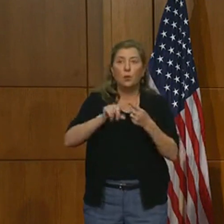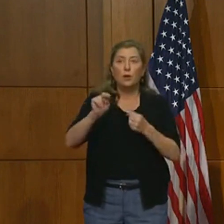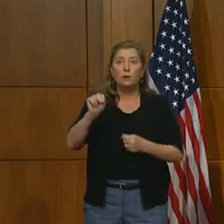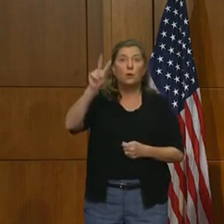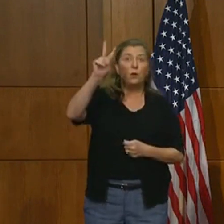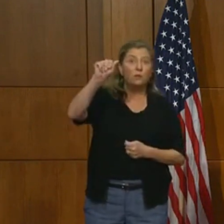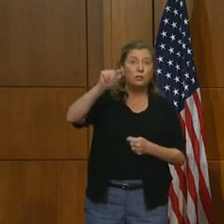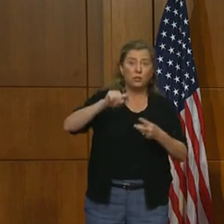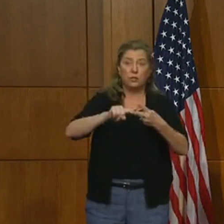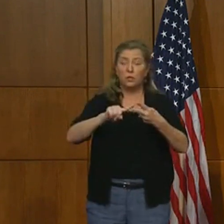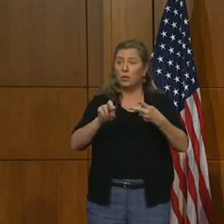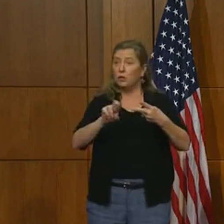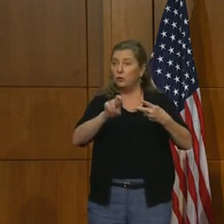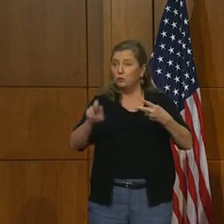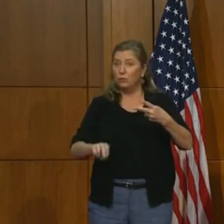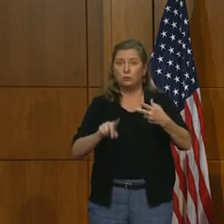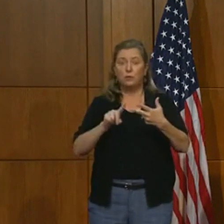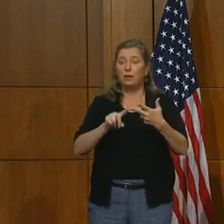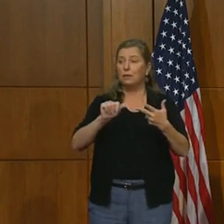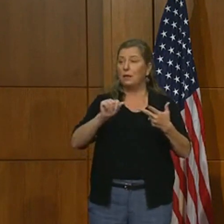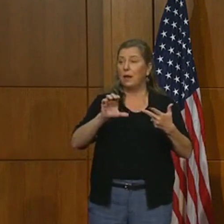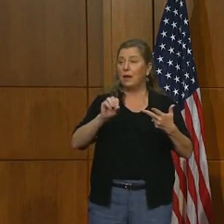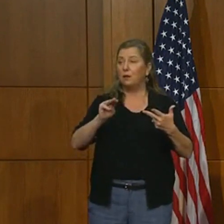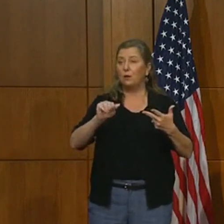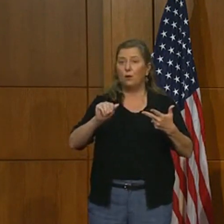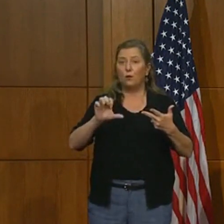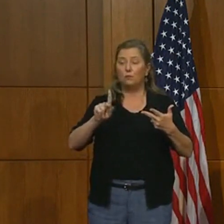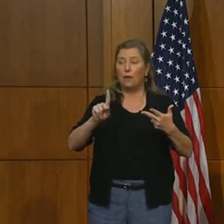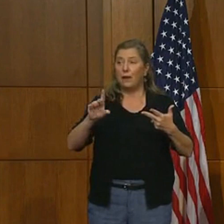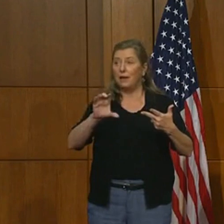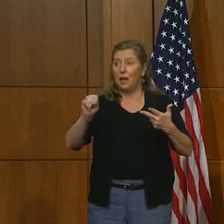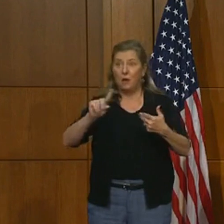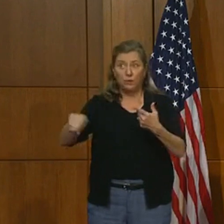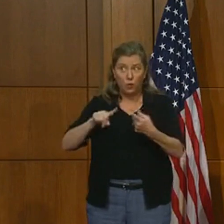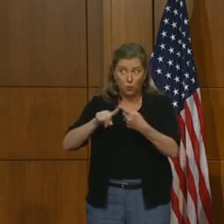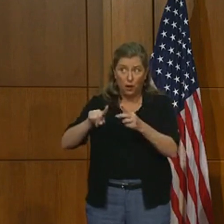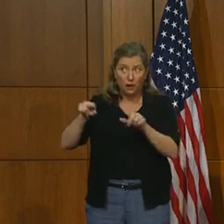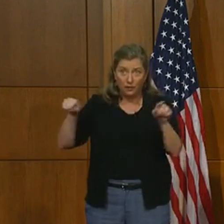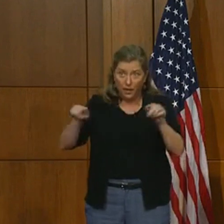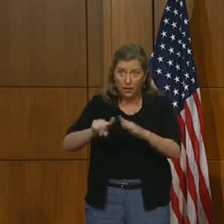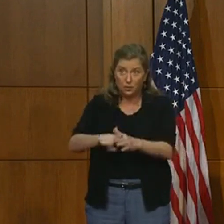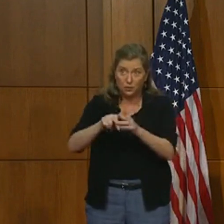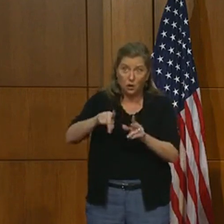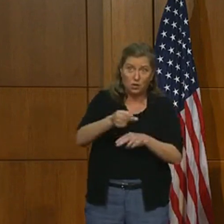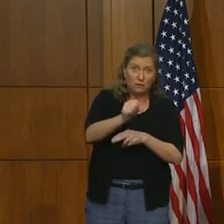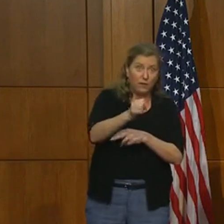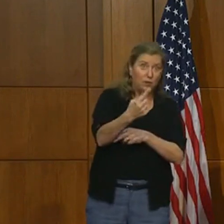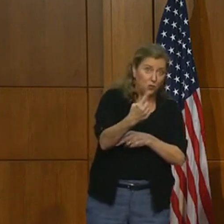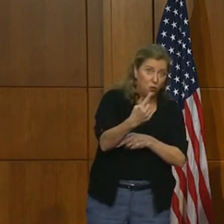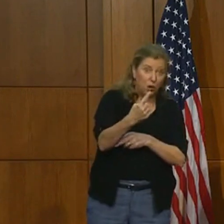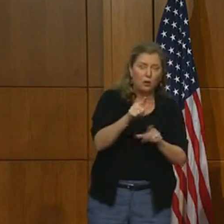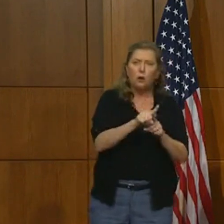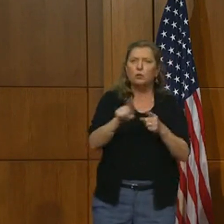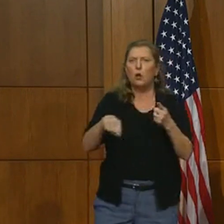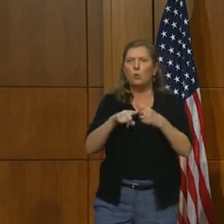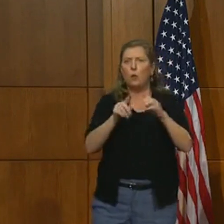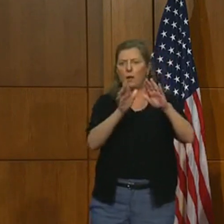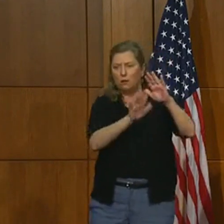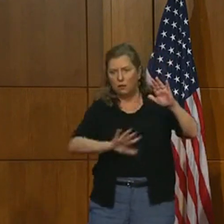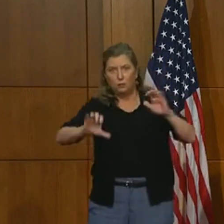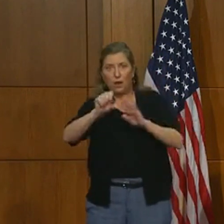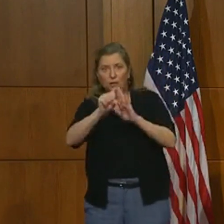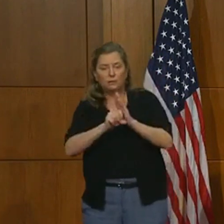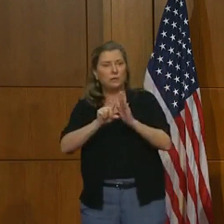Richmond, and Accomack County will be able to move into Phase 1, and when the rest of the state will move into Phase